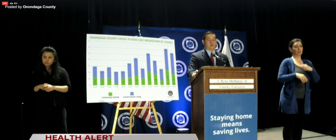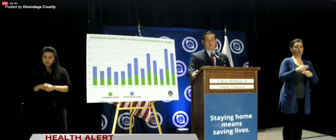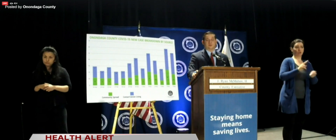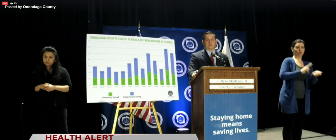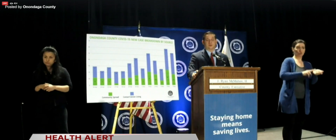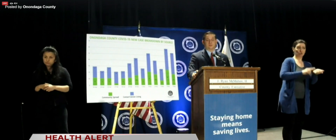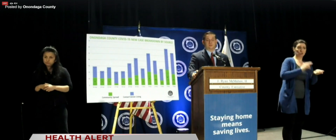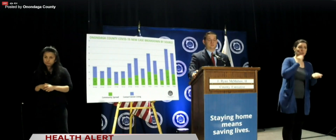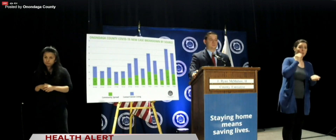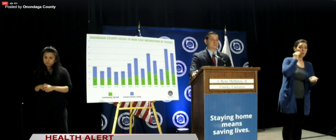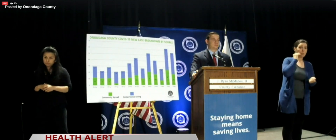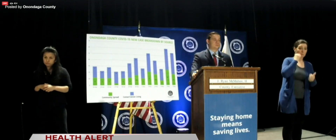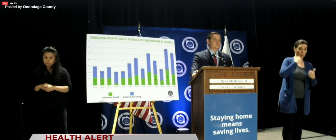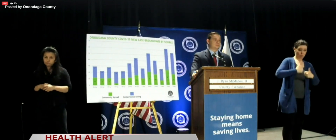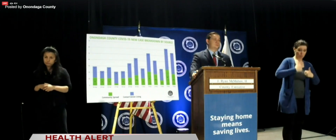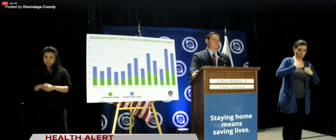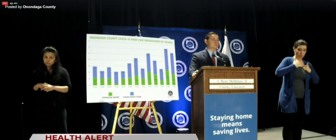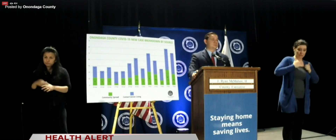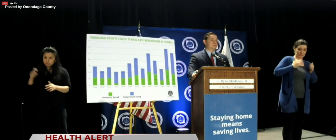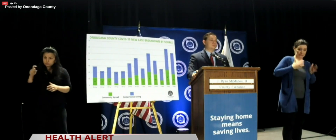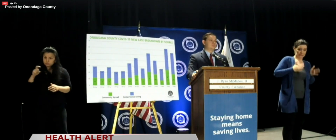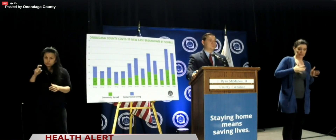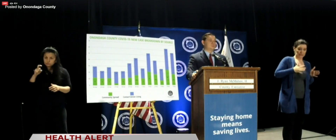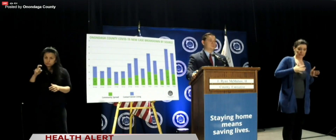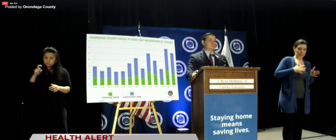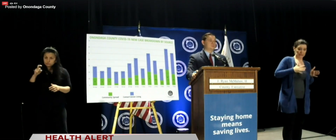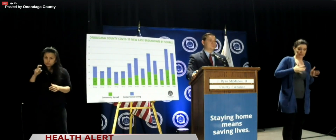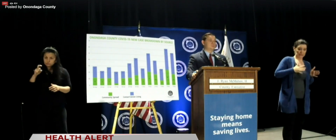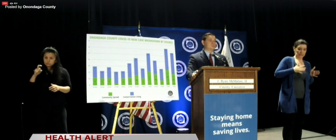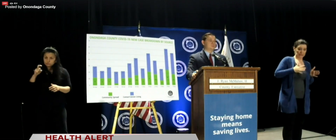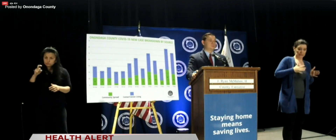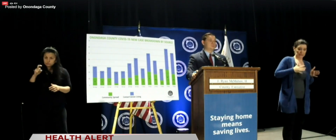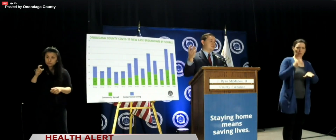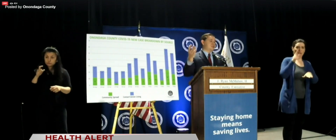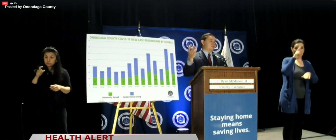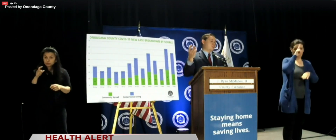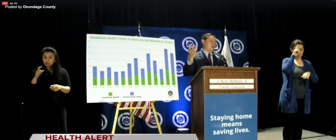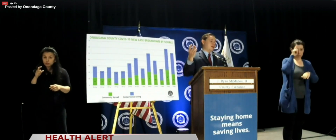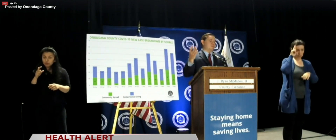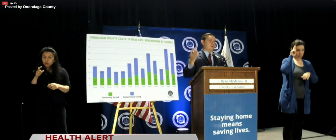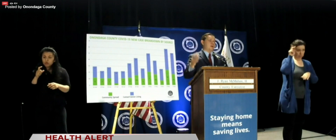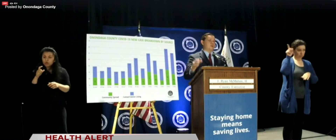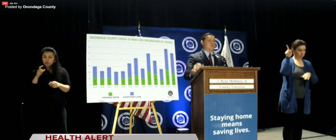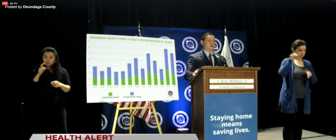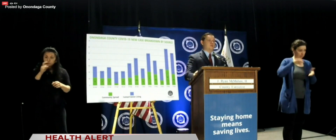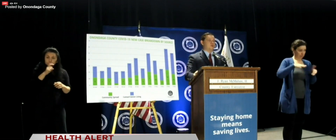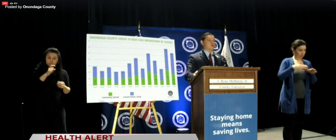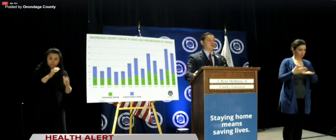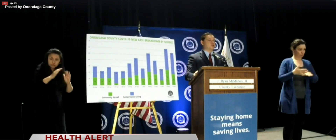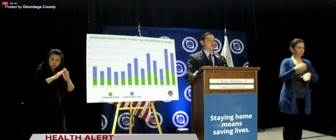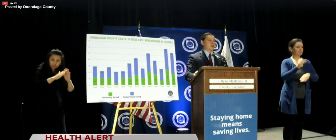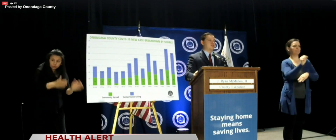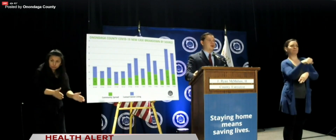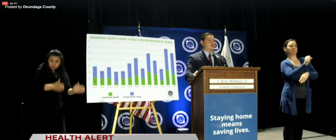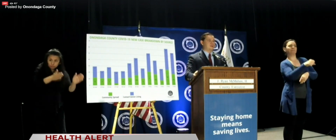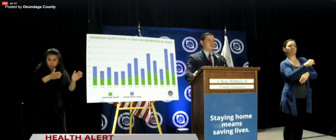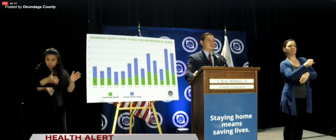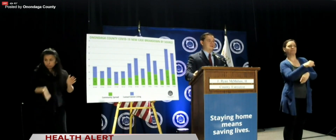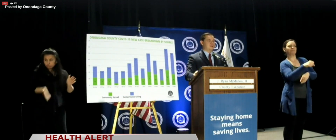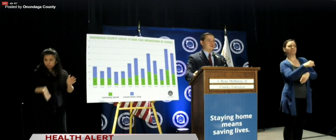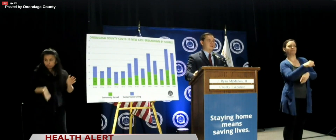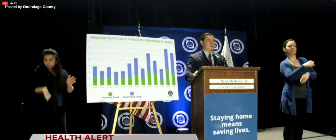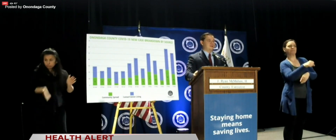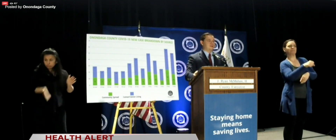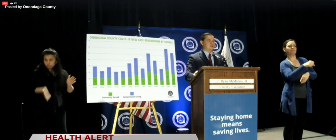Absolutely, I believe so. so there's more than, That's why you can see my frustration. I thought